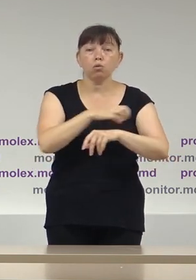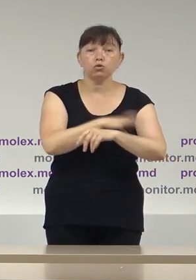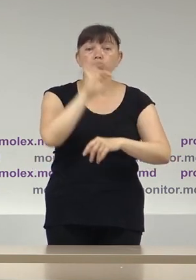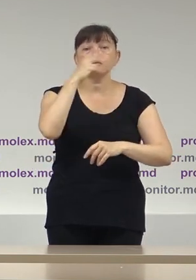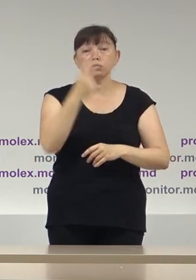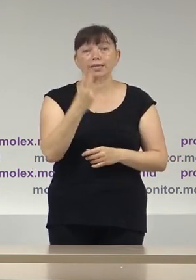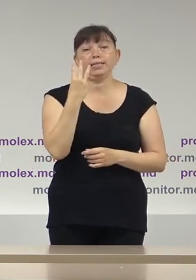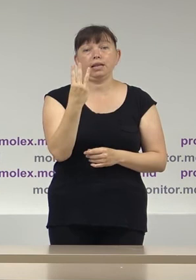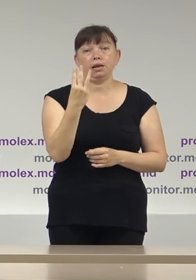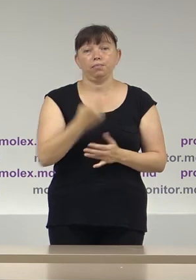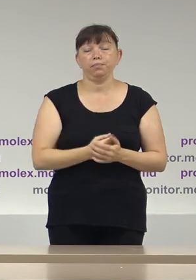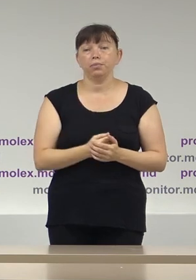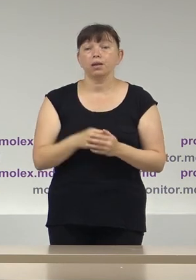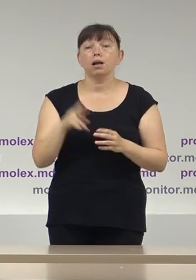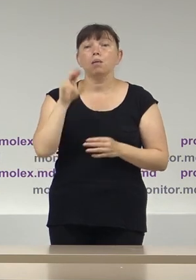Party, 3 cases.